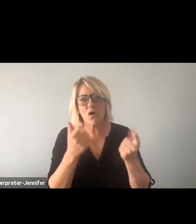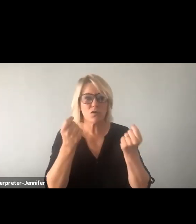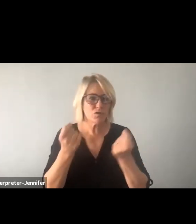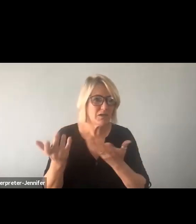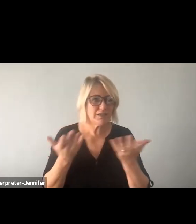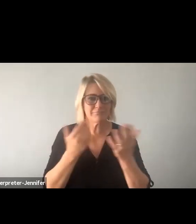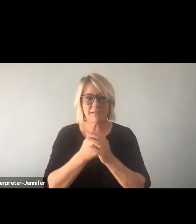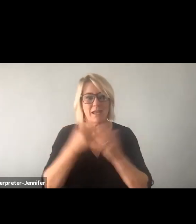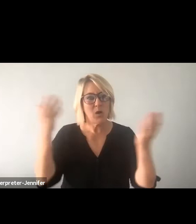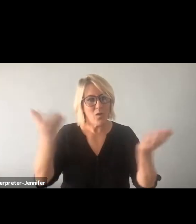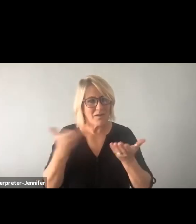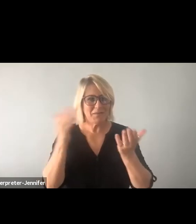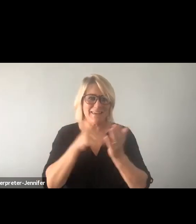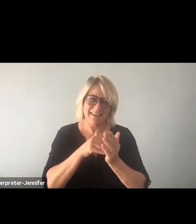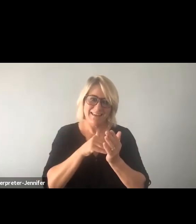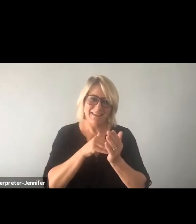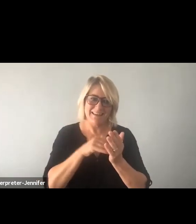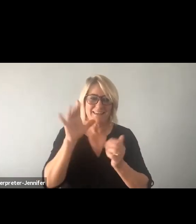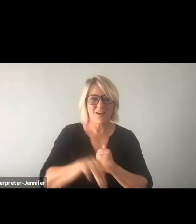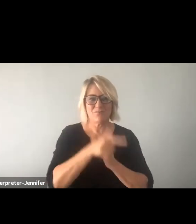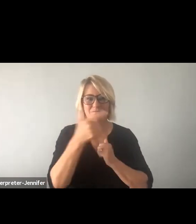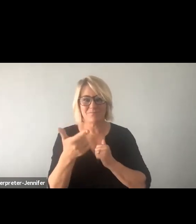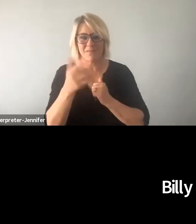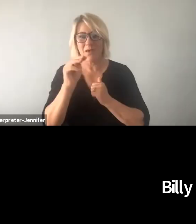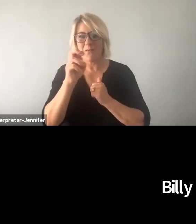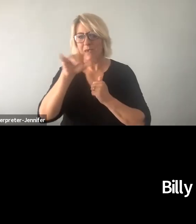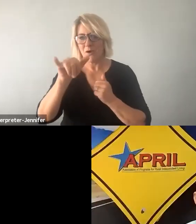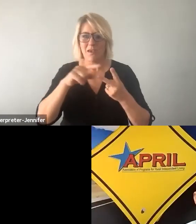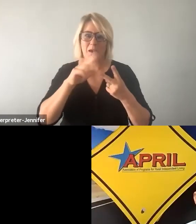and welcome again. And I'll turn it back over to Mary or Billy.